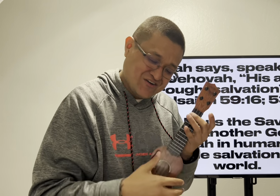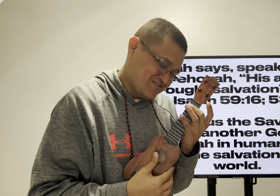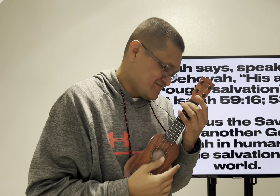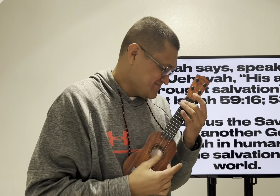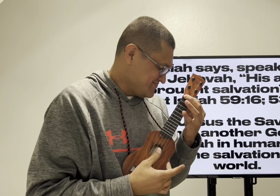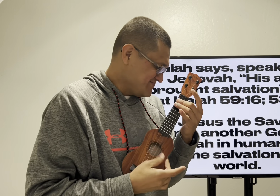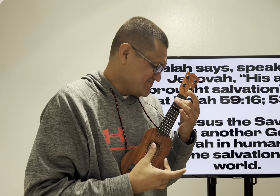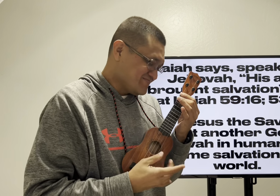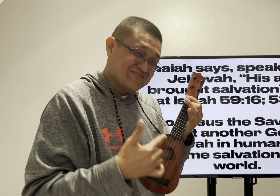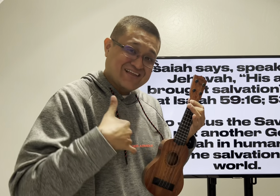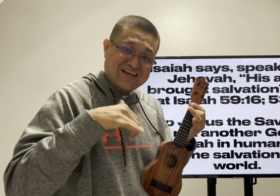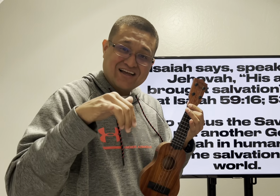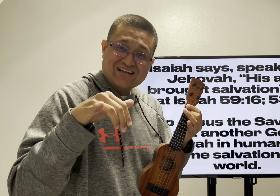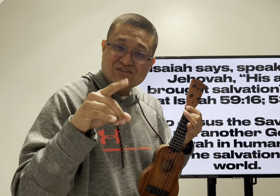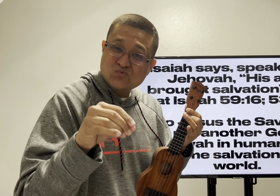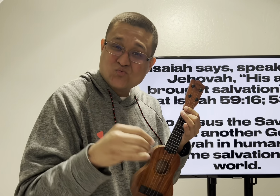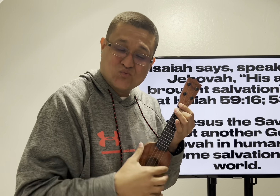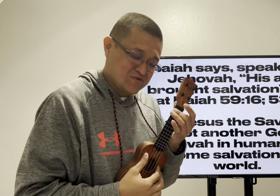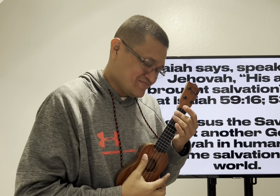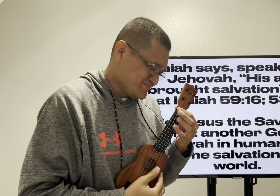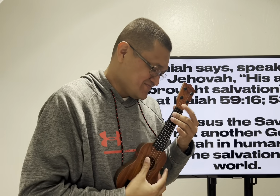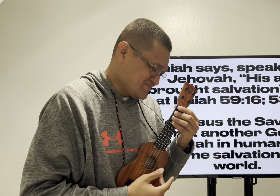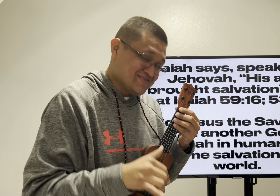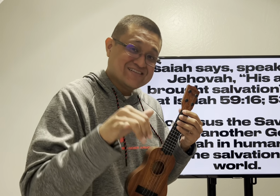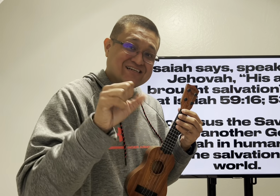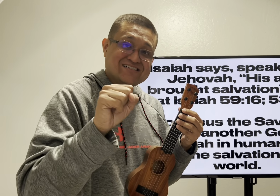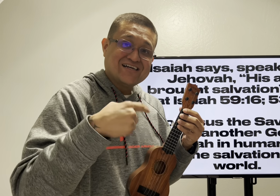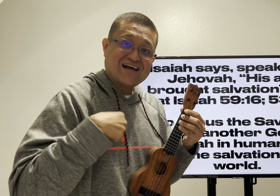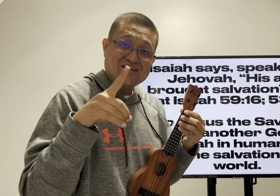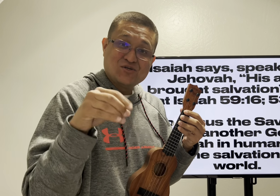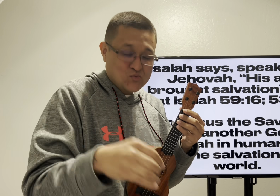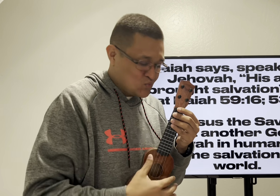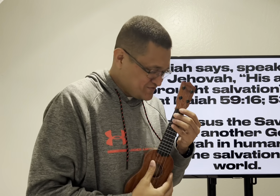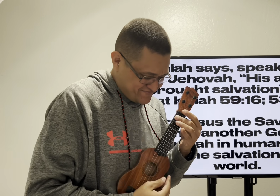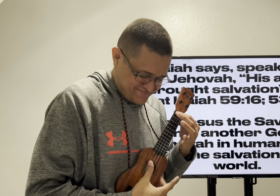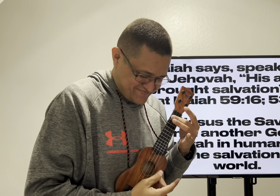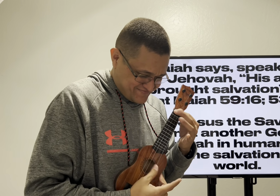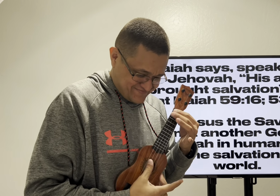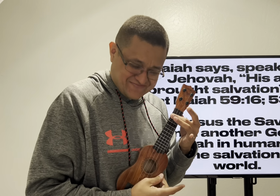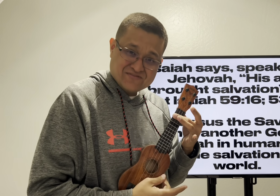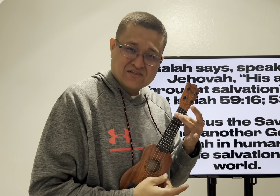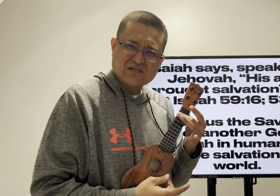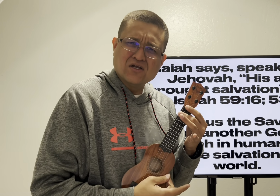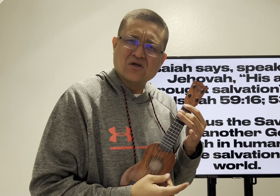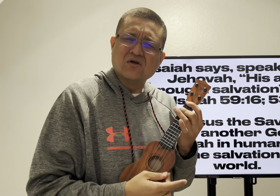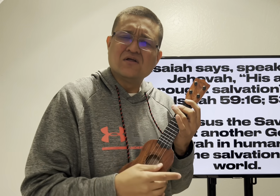I thank God for our Savior. Yes, I thank you. Yes, I do.